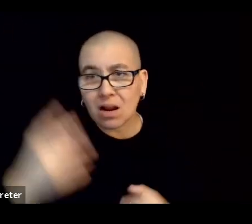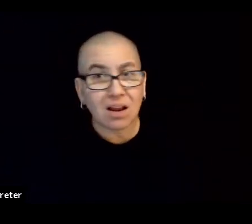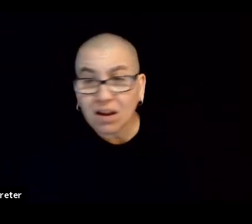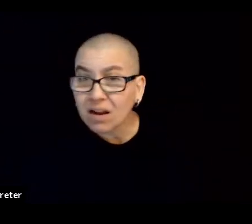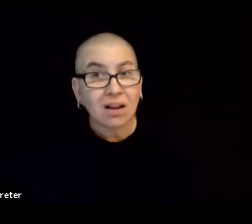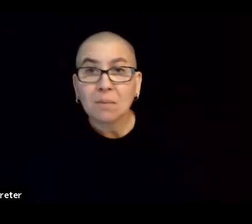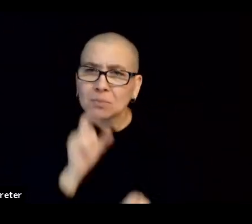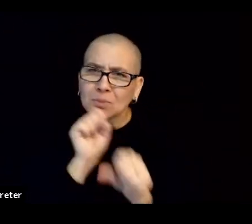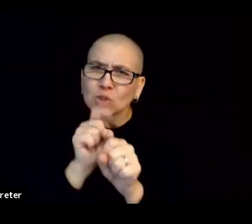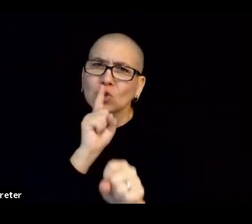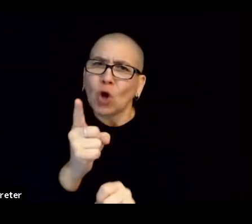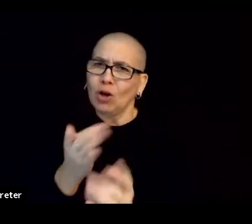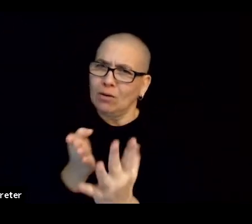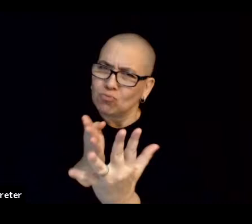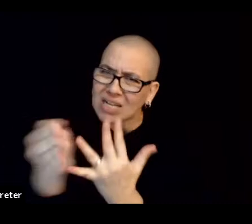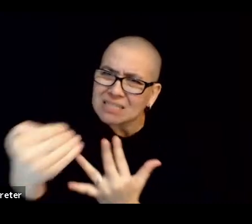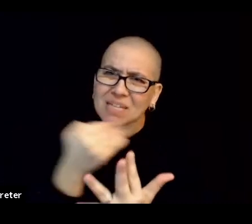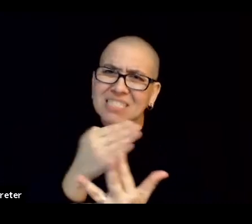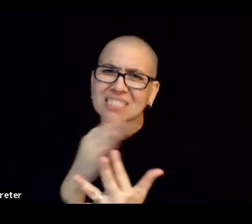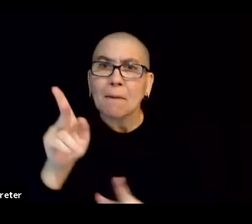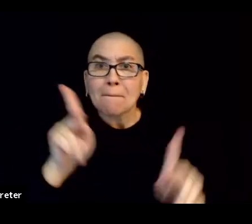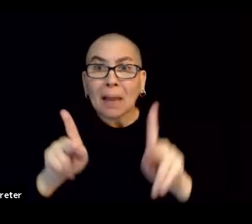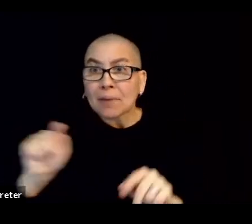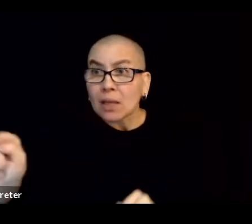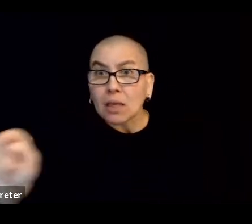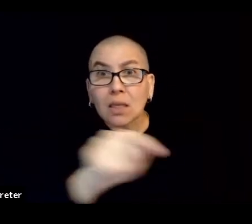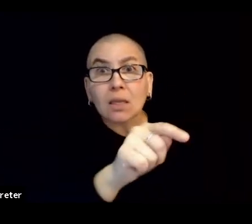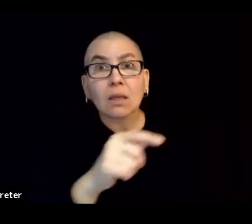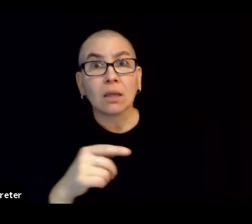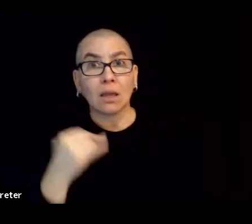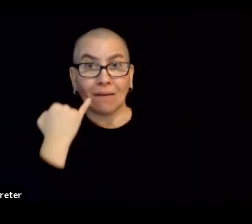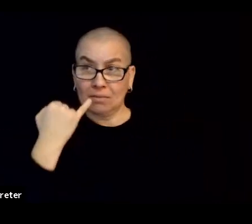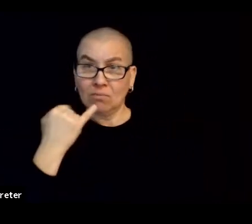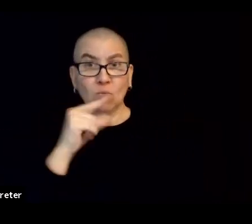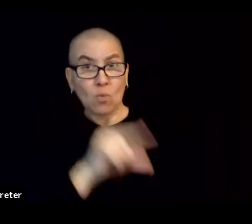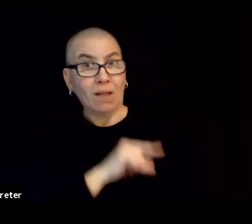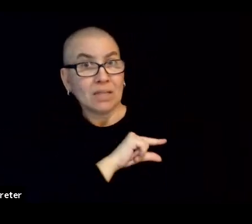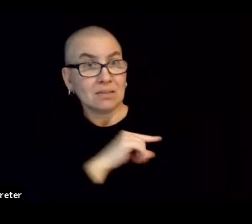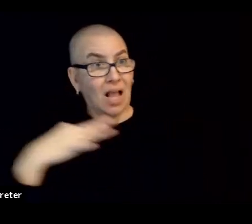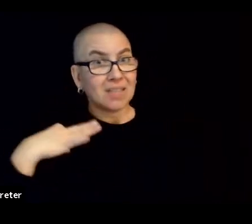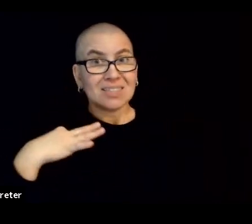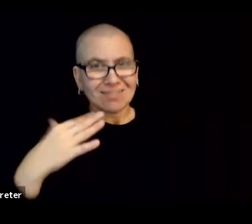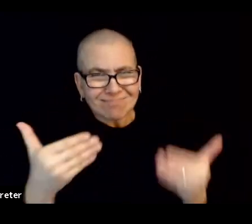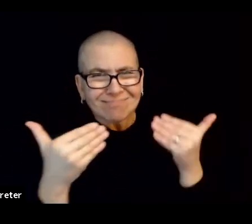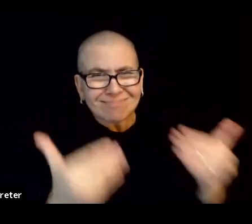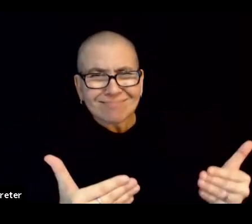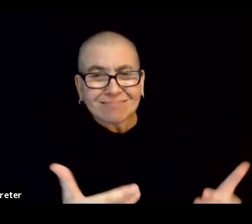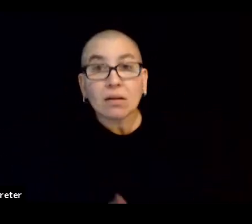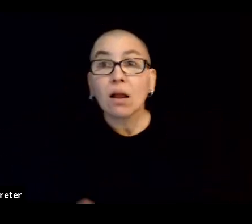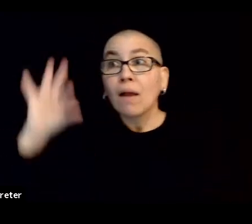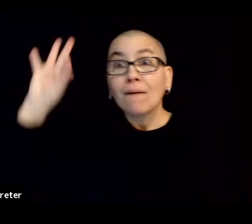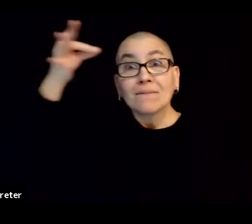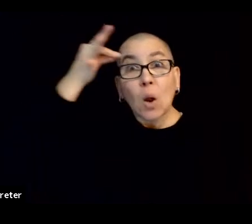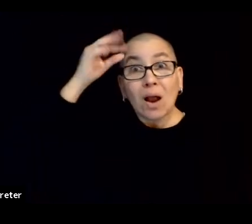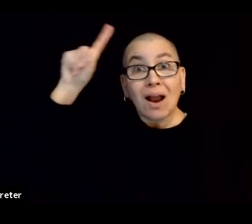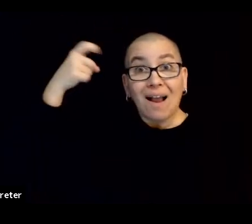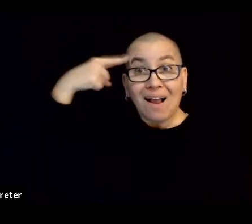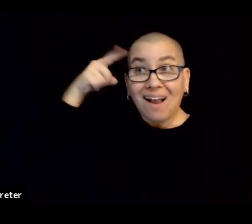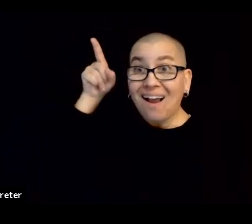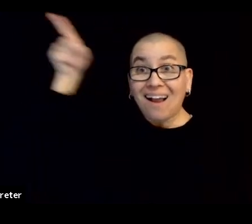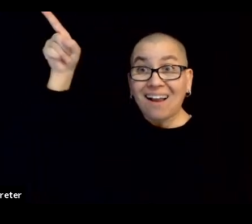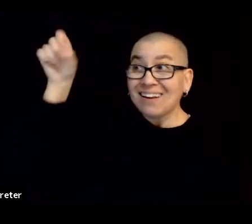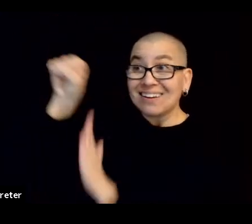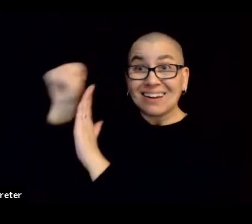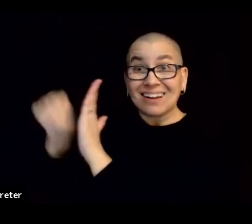eligible to be vaccinated. Our federal government, state officials, and the private sector must work together to be much